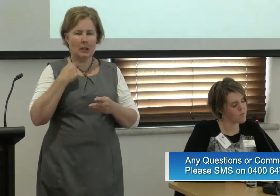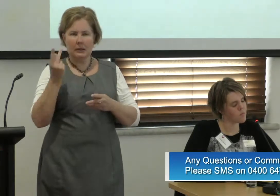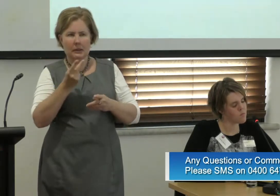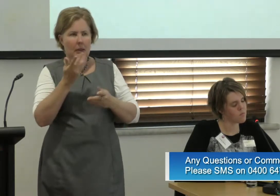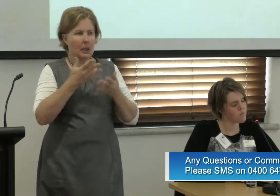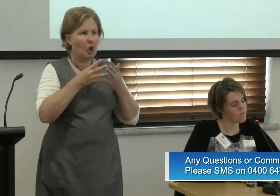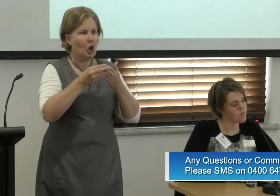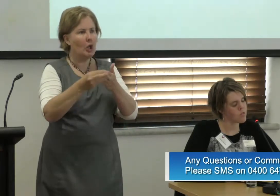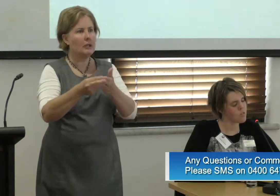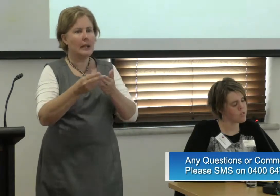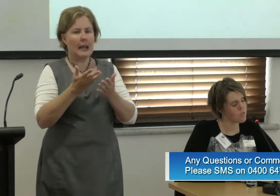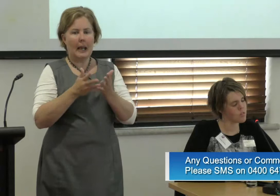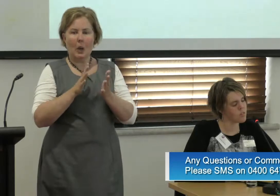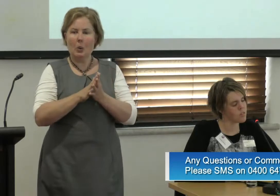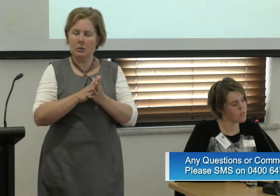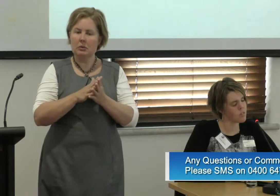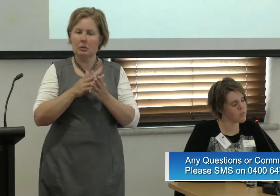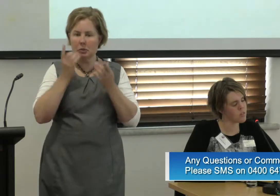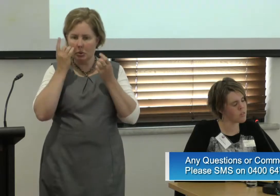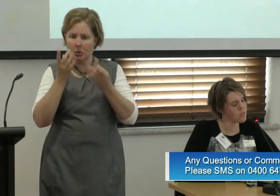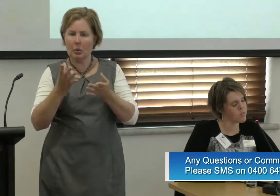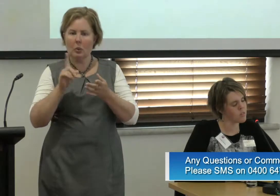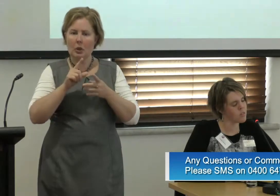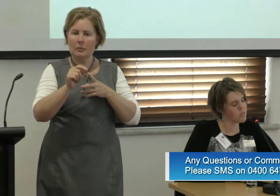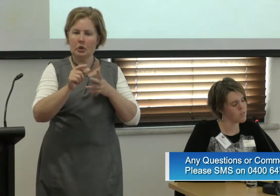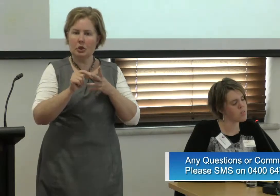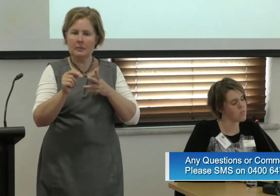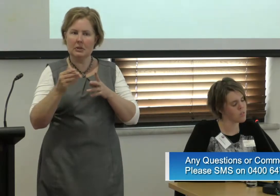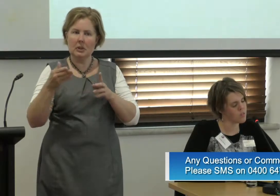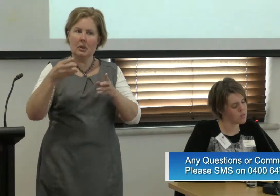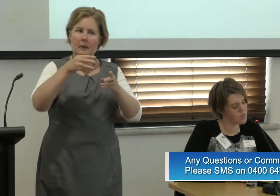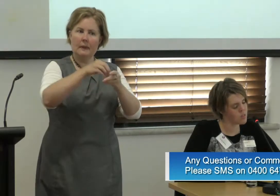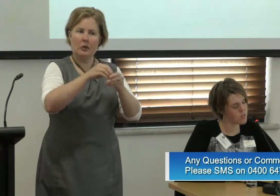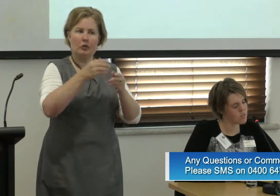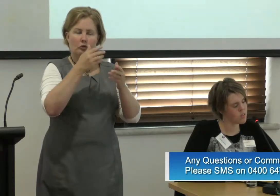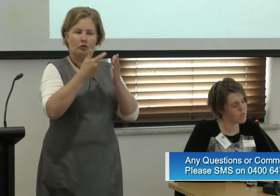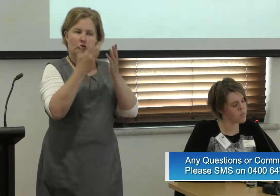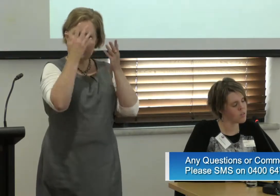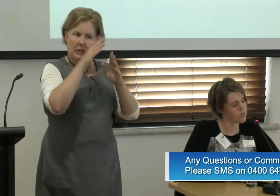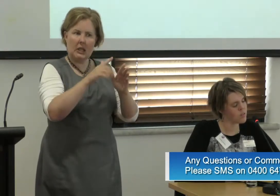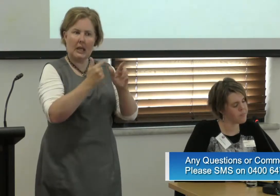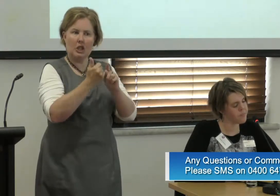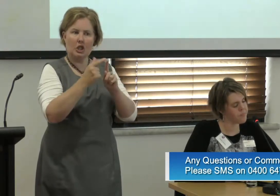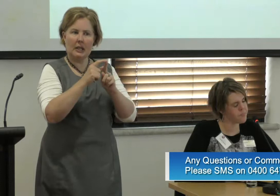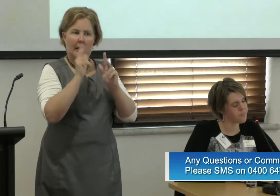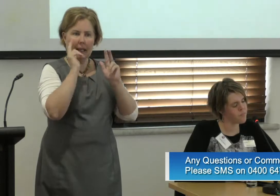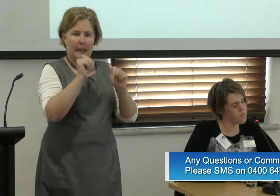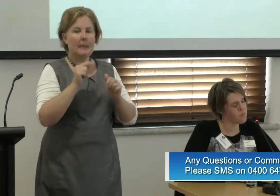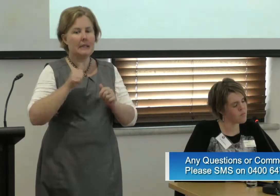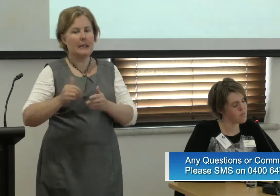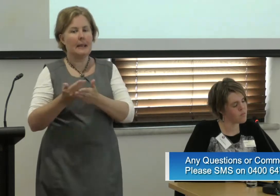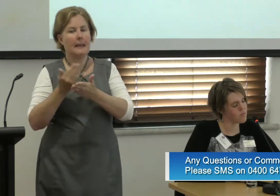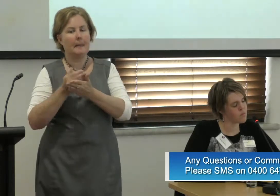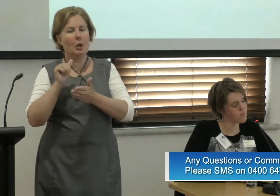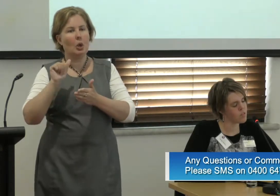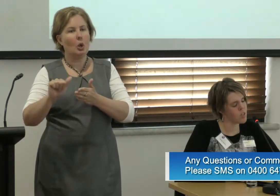to steer her into residential aged care but still maintain her NDIS package, because there's a bit of a